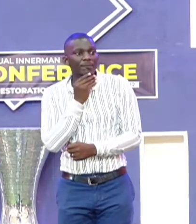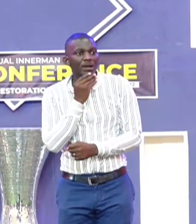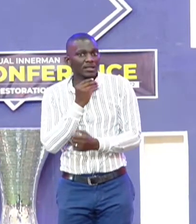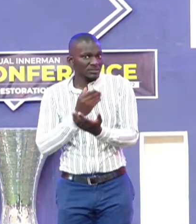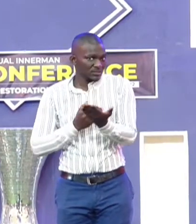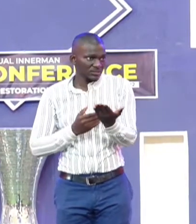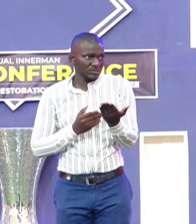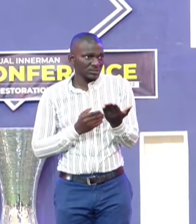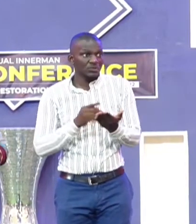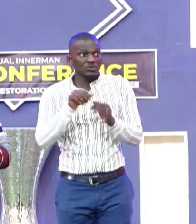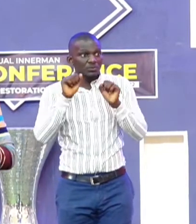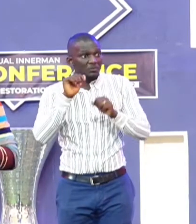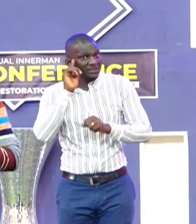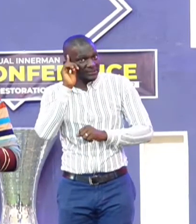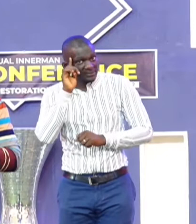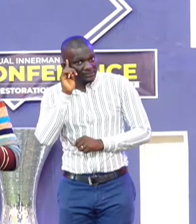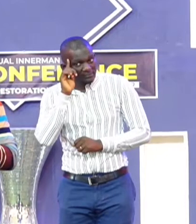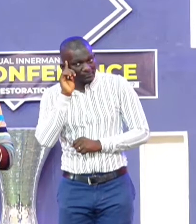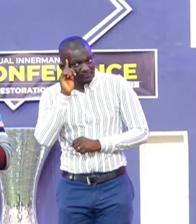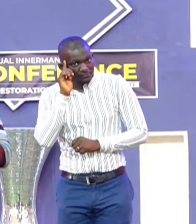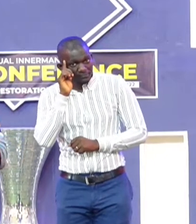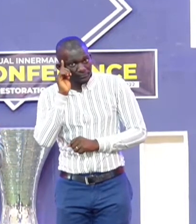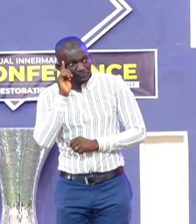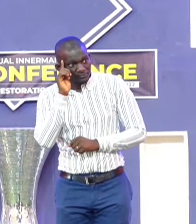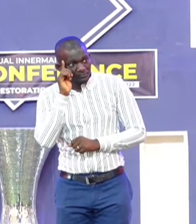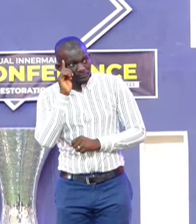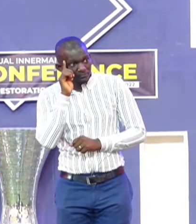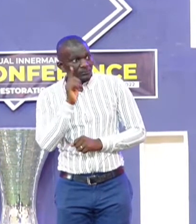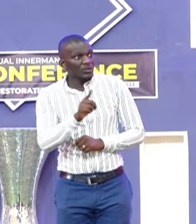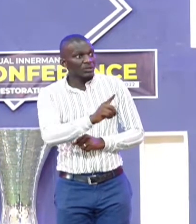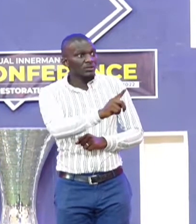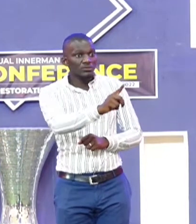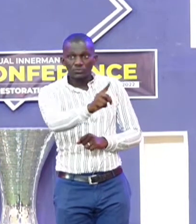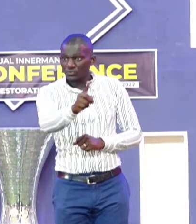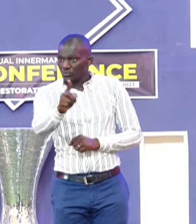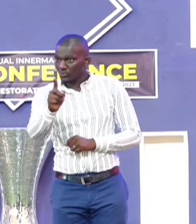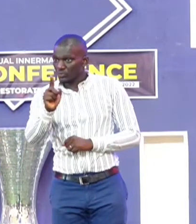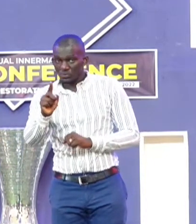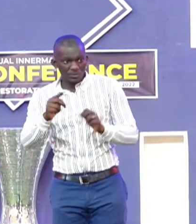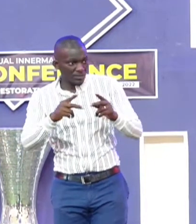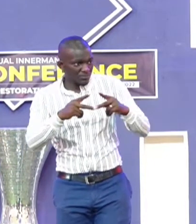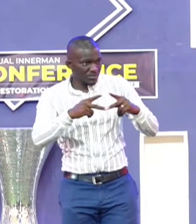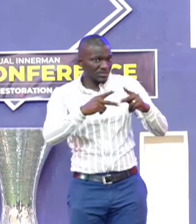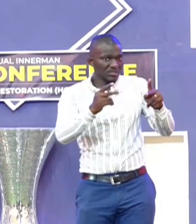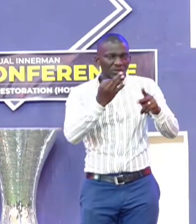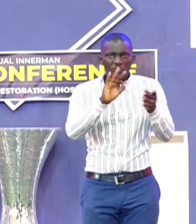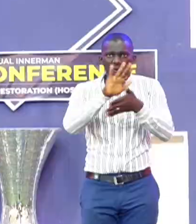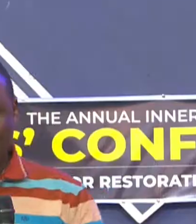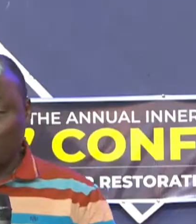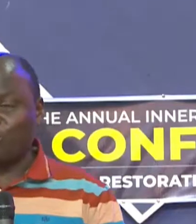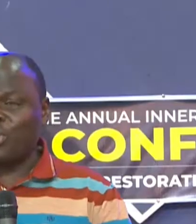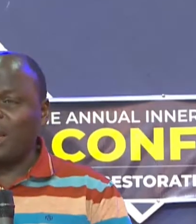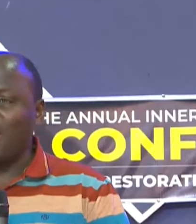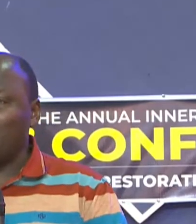male. Njagala okirowooze kino. I want you to think about this. Gwe entandikwa y'entandikwa. You are the beginning of the